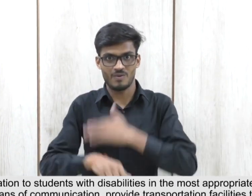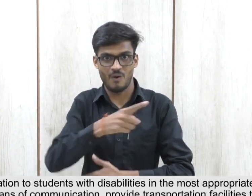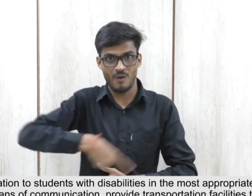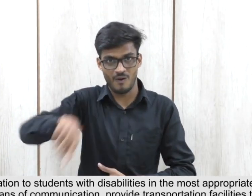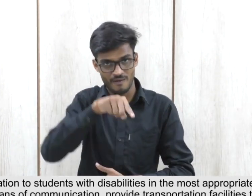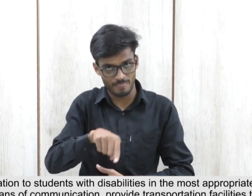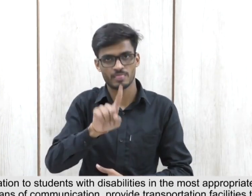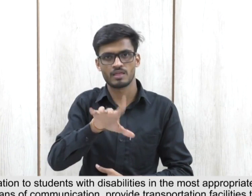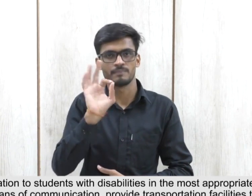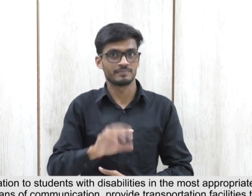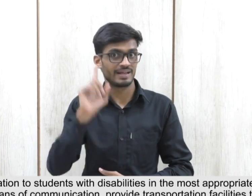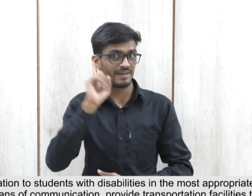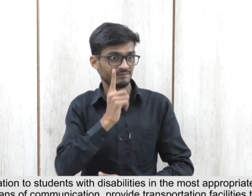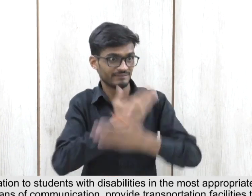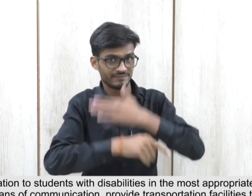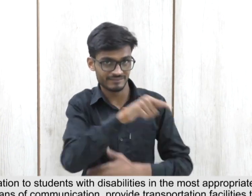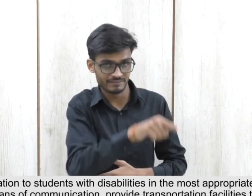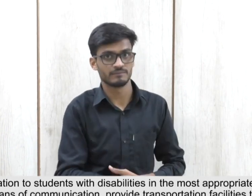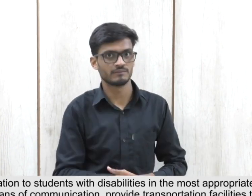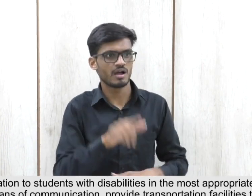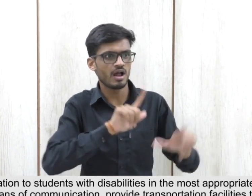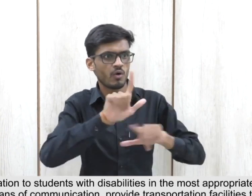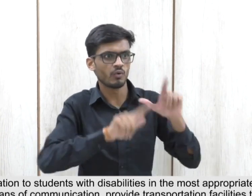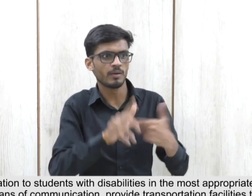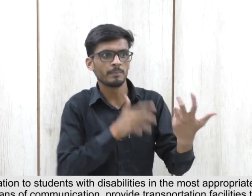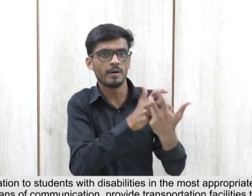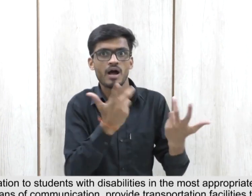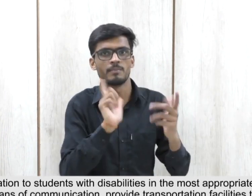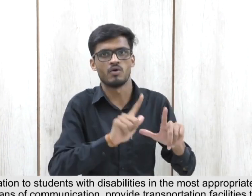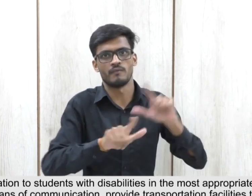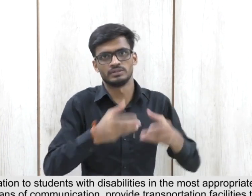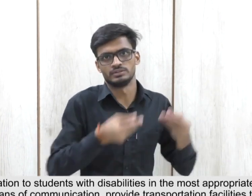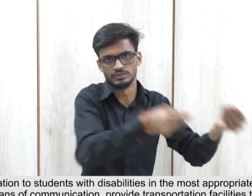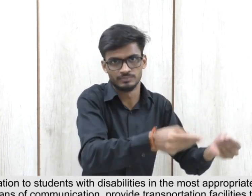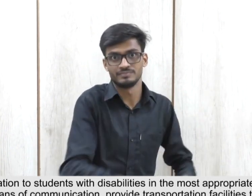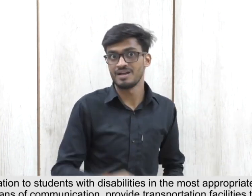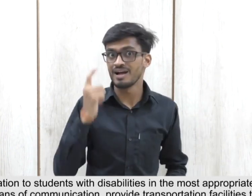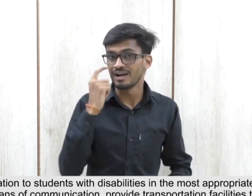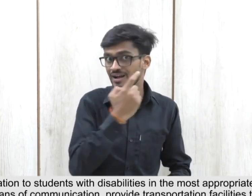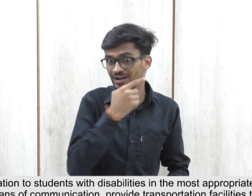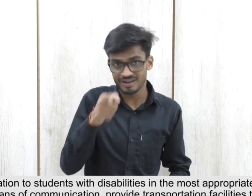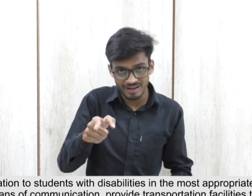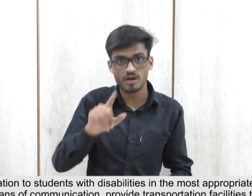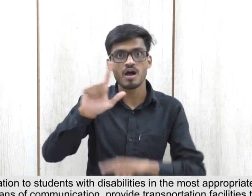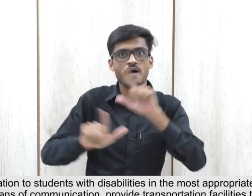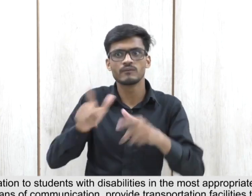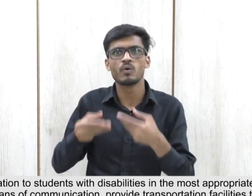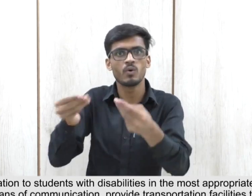Imparting education to students with disabilities in the most appropriate languages and modes and means of